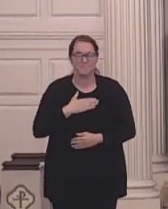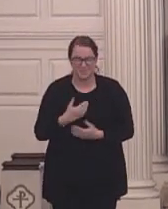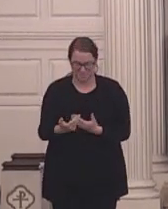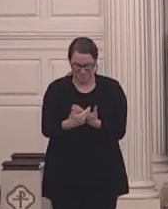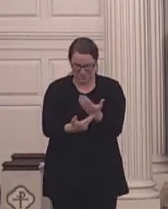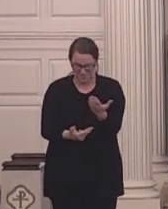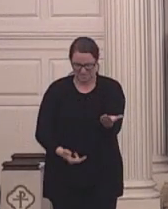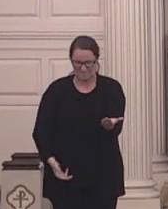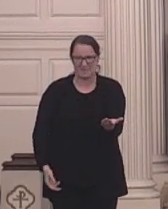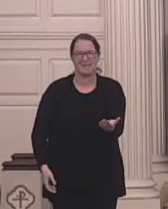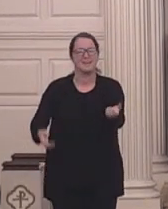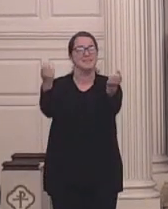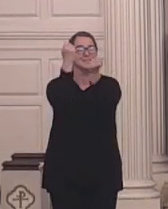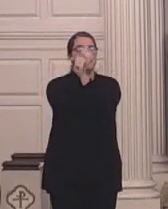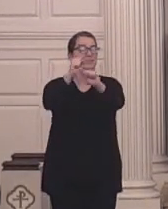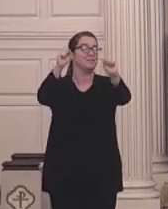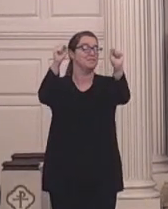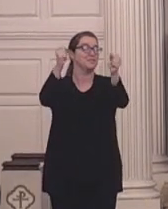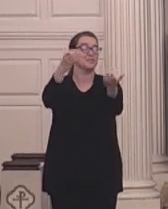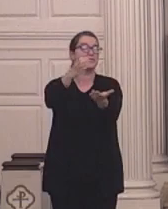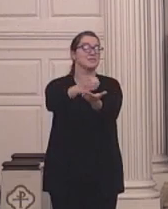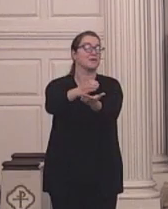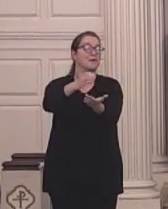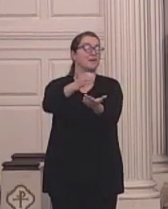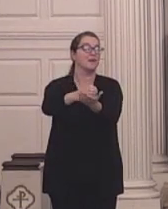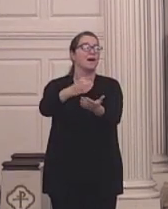I will take the cup of